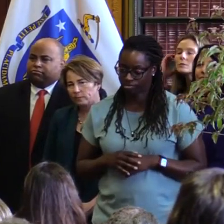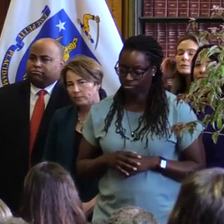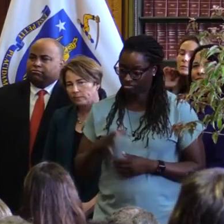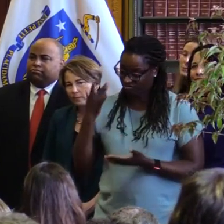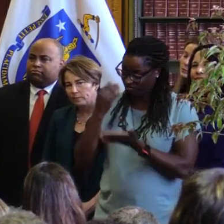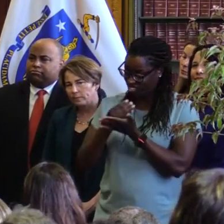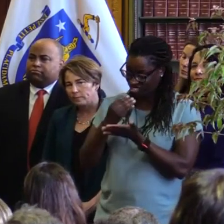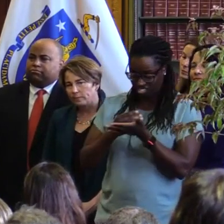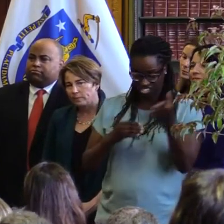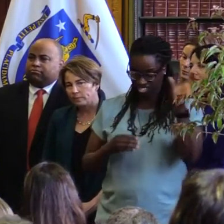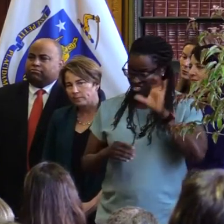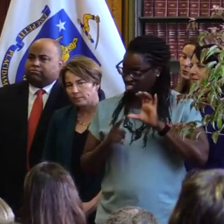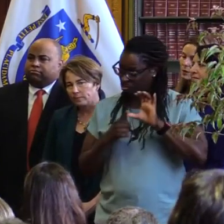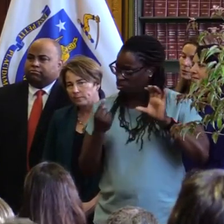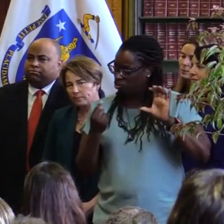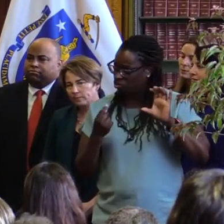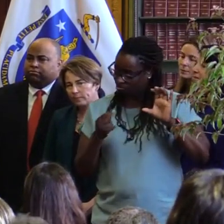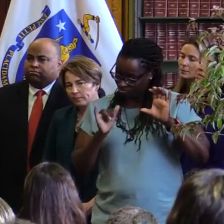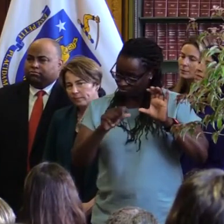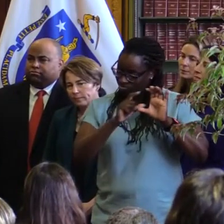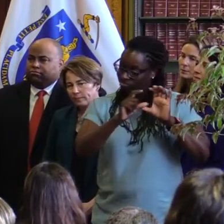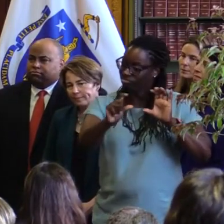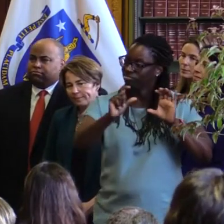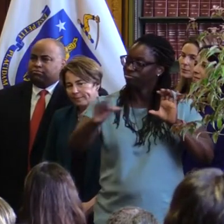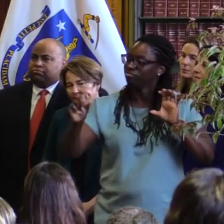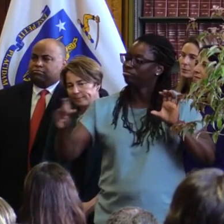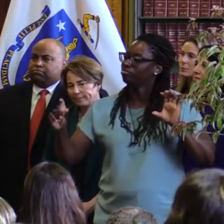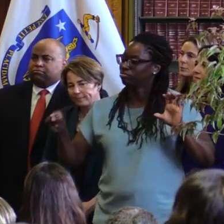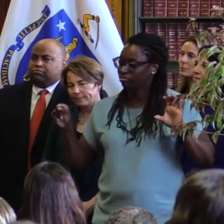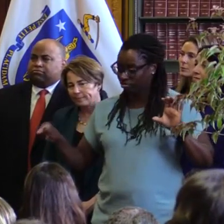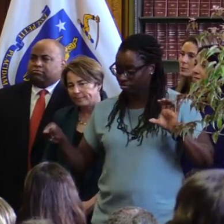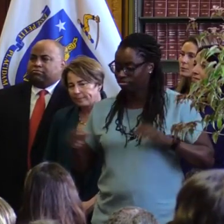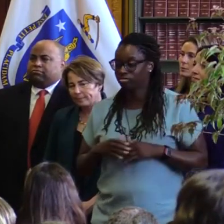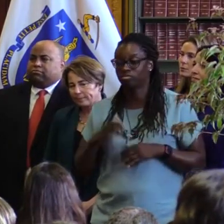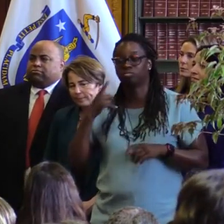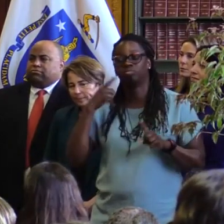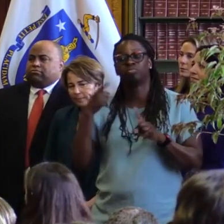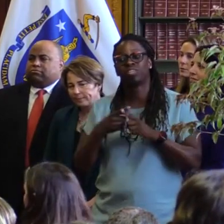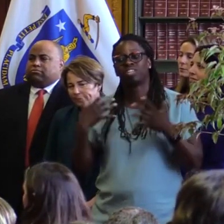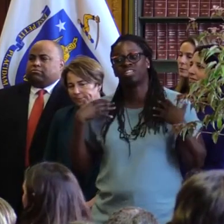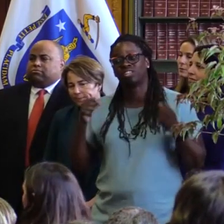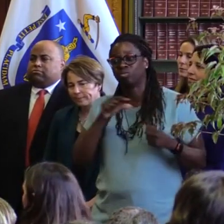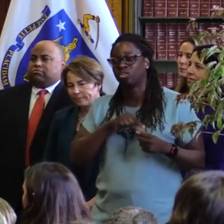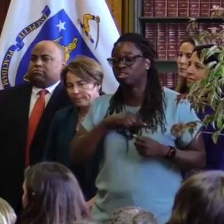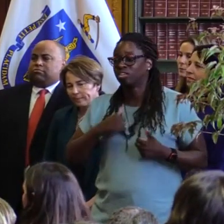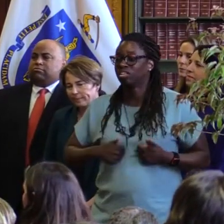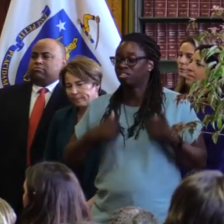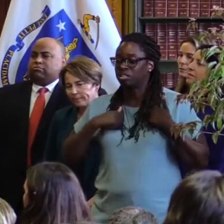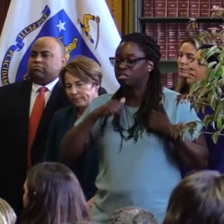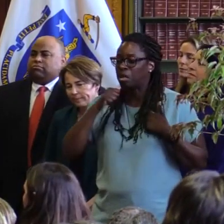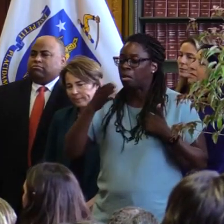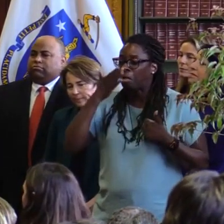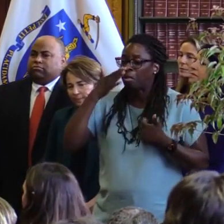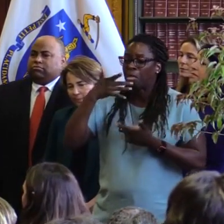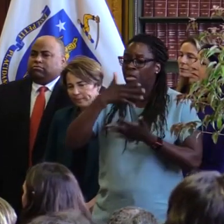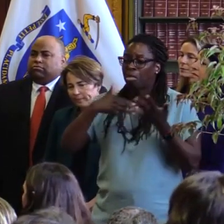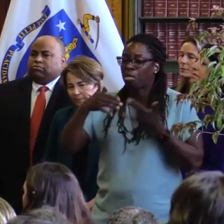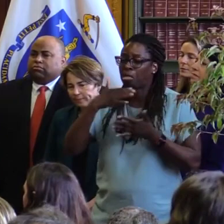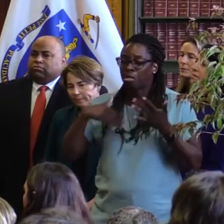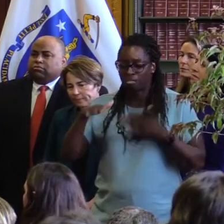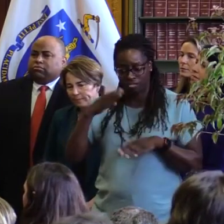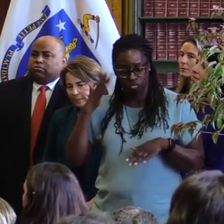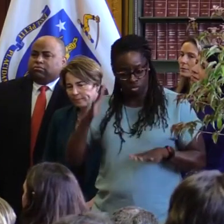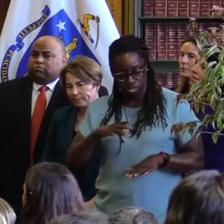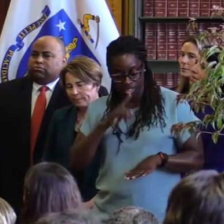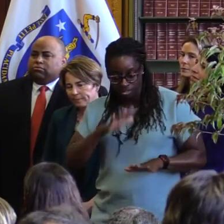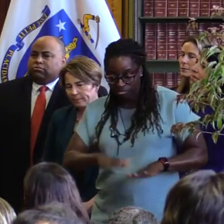us a healthier and safer Commonwealth in the face of rising seas, extreme heat, and more frequent and